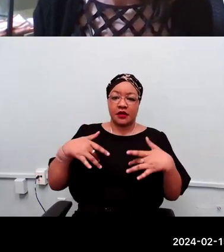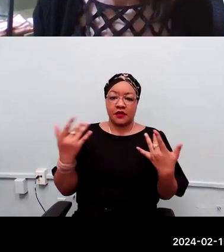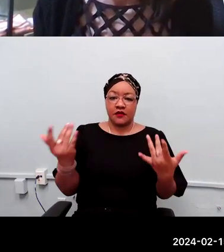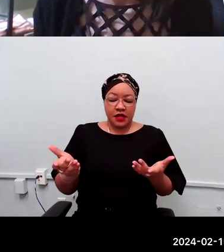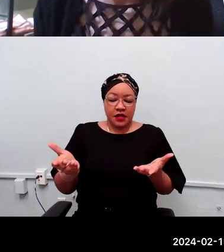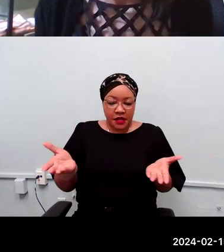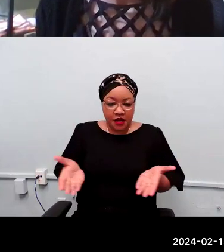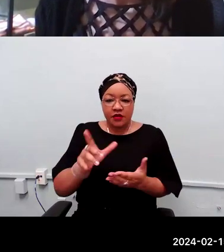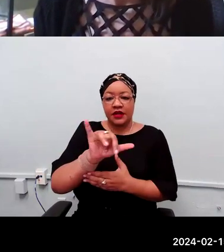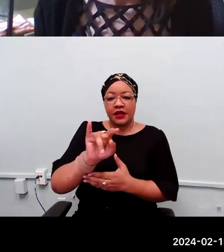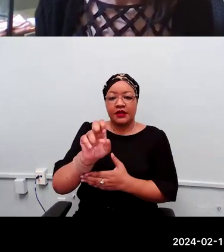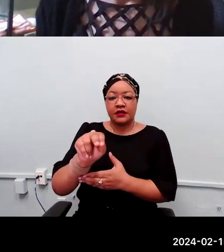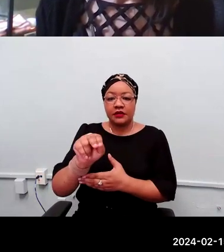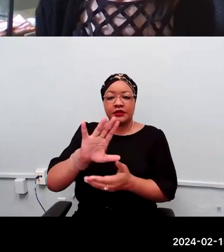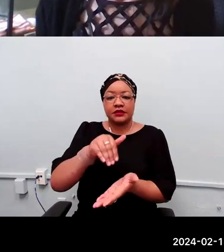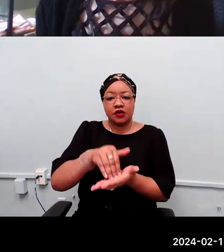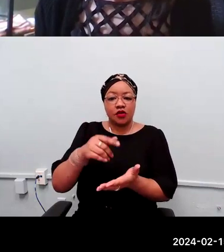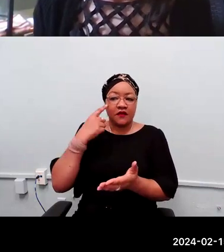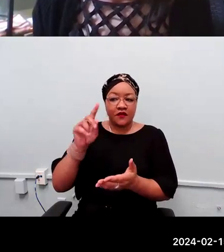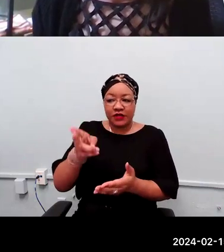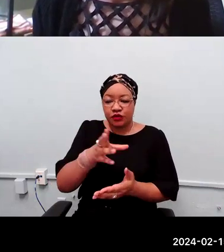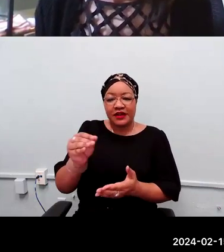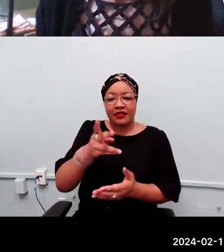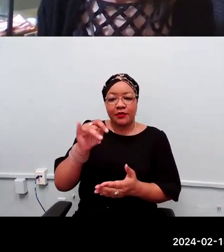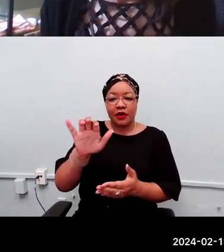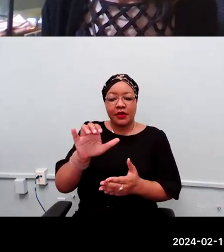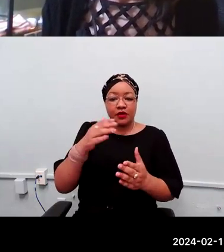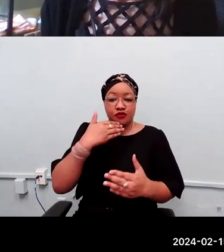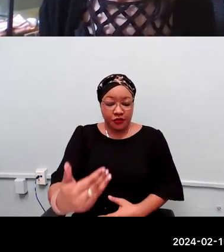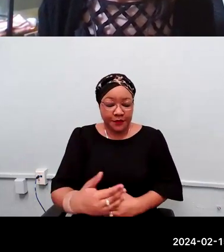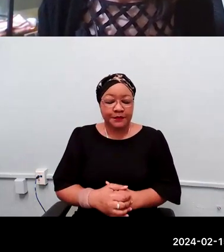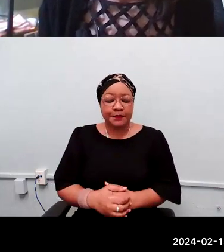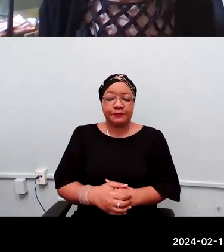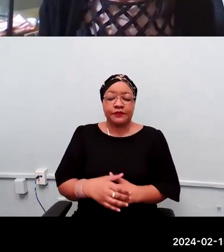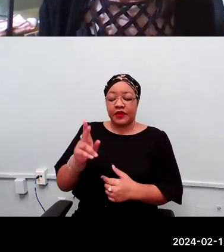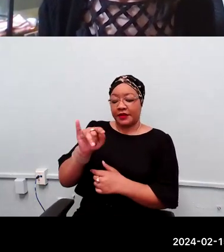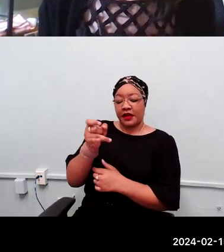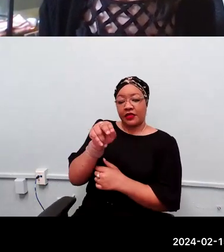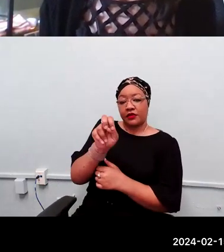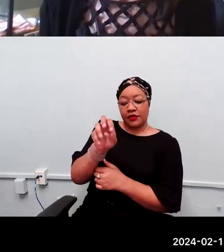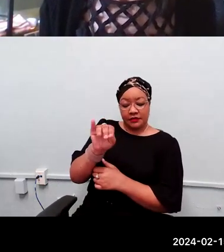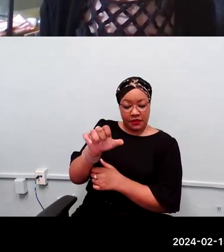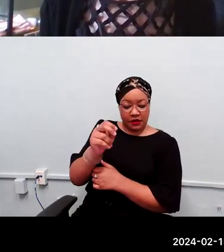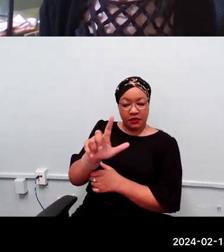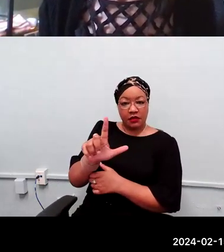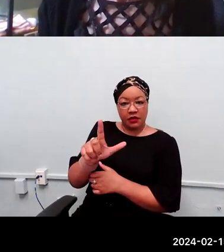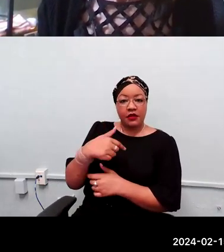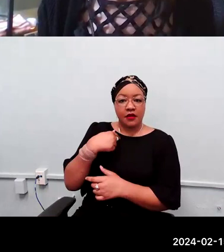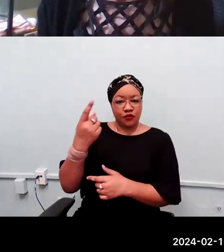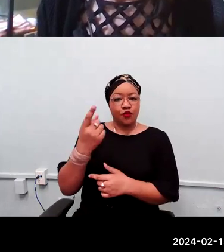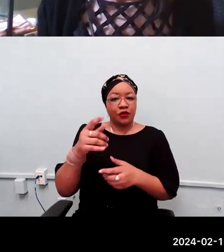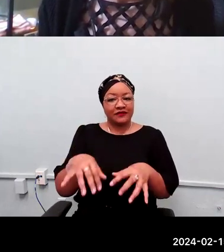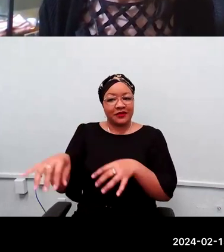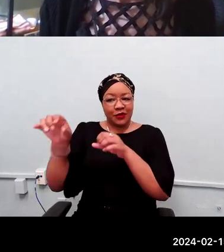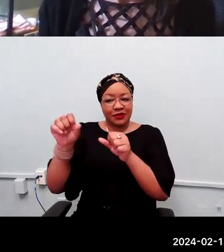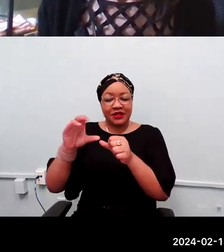for History and the Public Good. My name is Catherine Michael. I am one of the co-directors of the center, along with Dr. Kyle Livy, who you